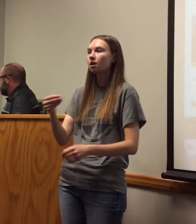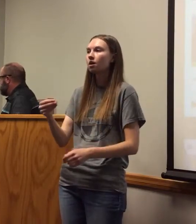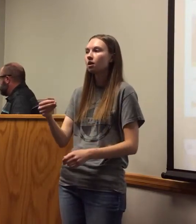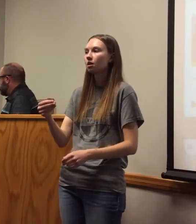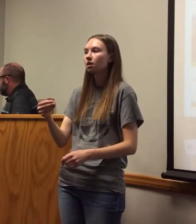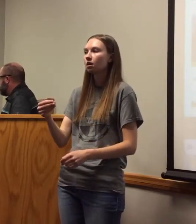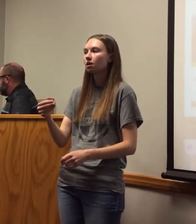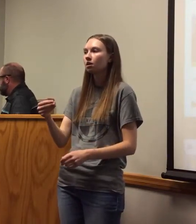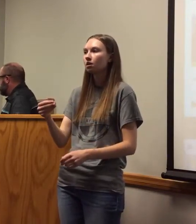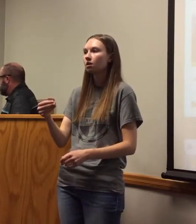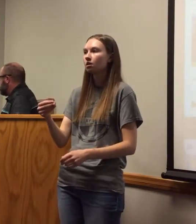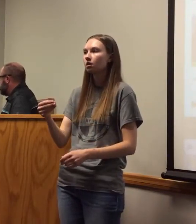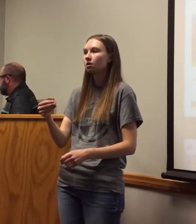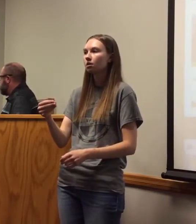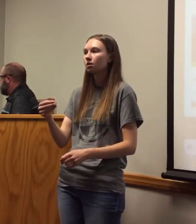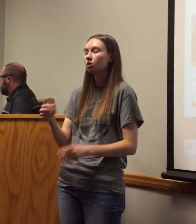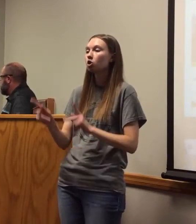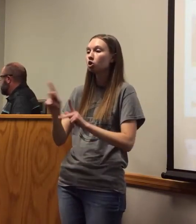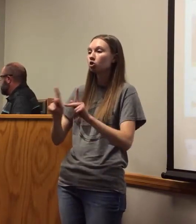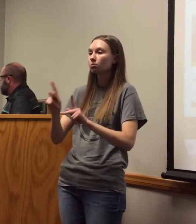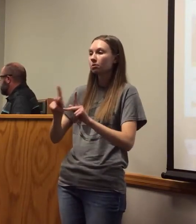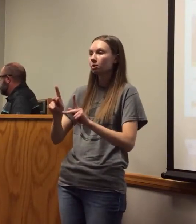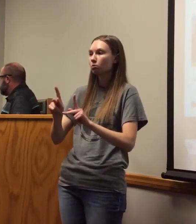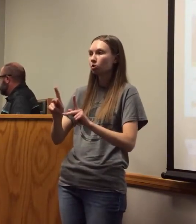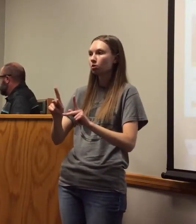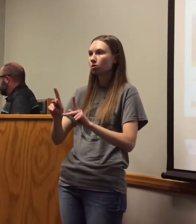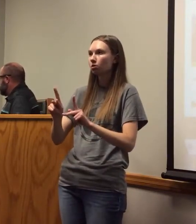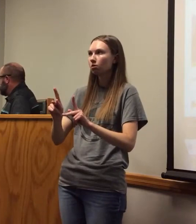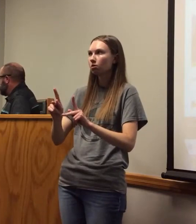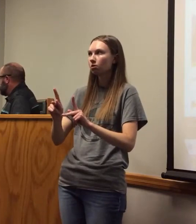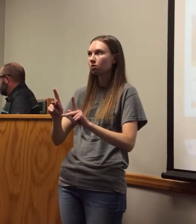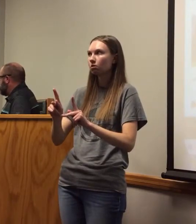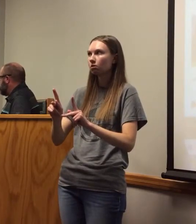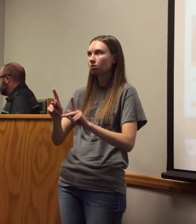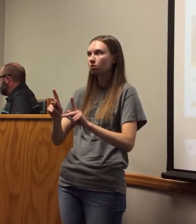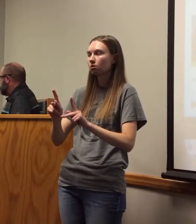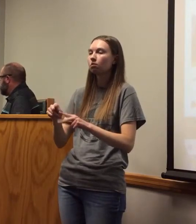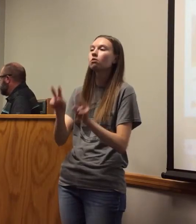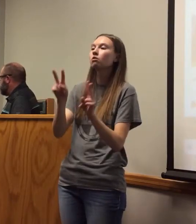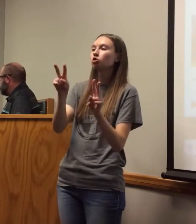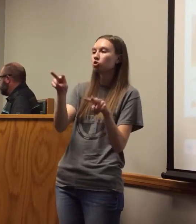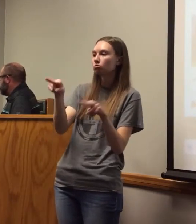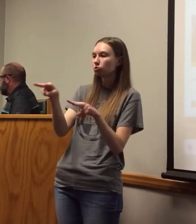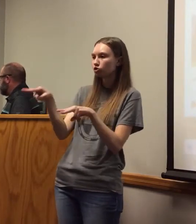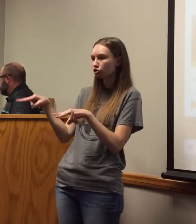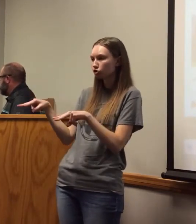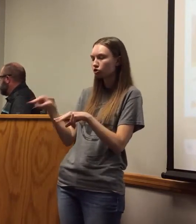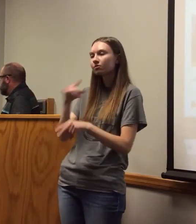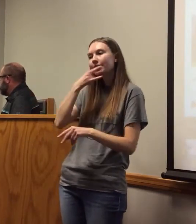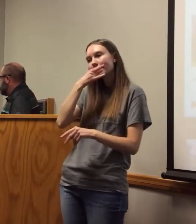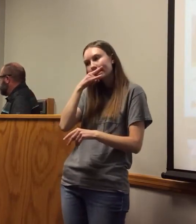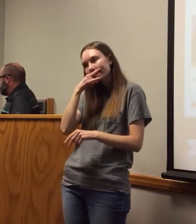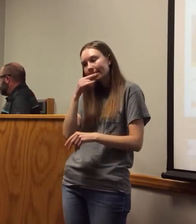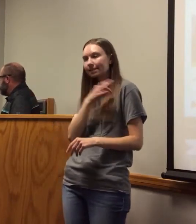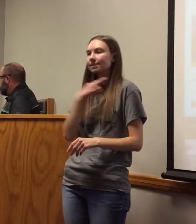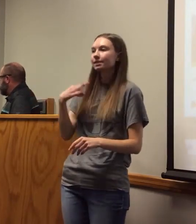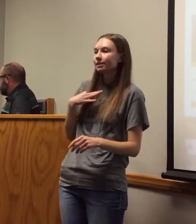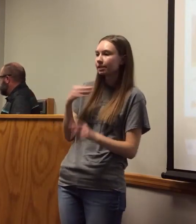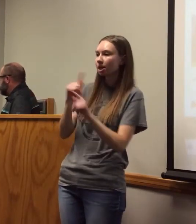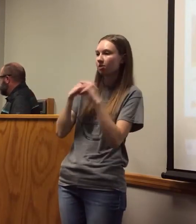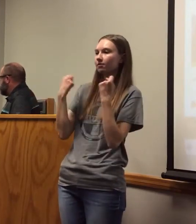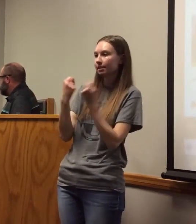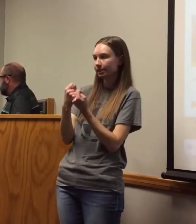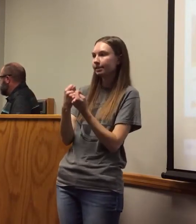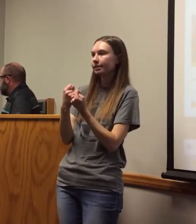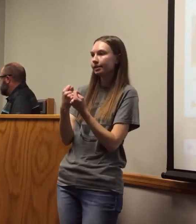have members of our team actually go out to the district and spend a day observing the field and interviewing the staff and the team to find out